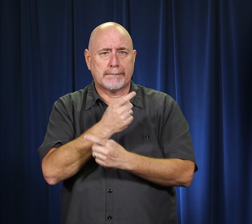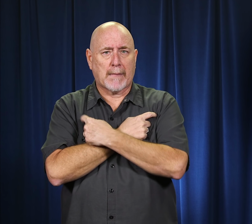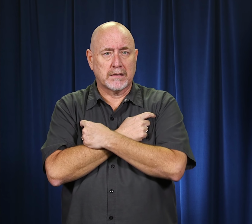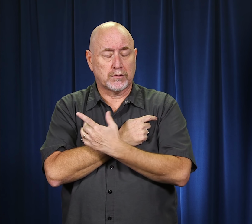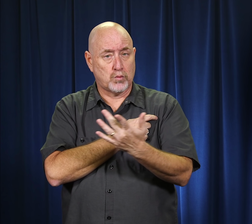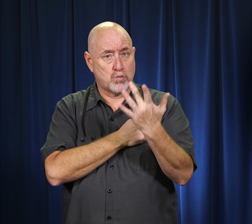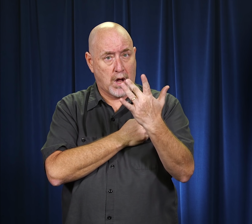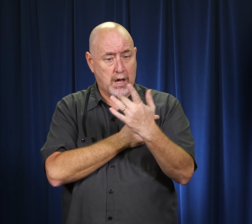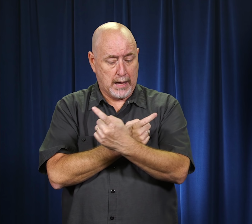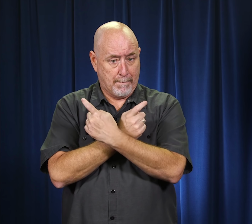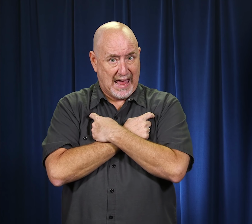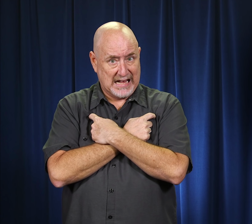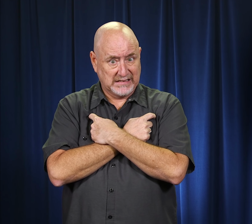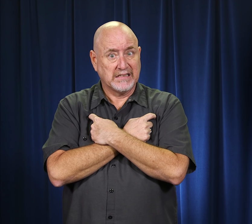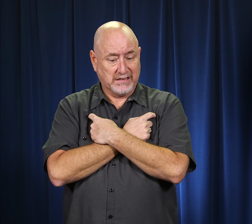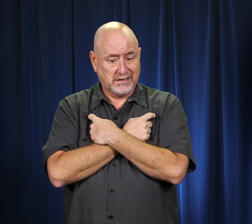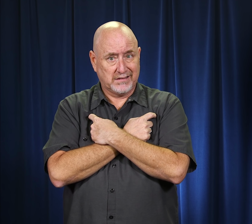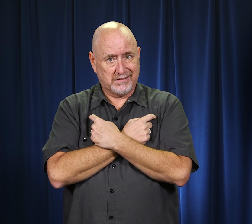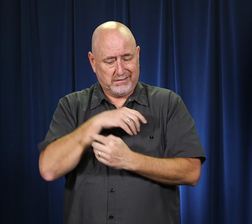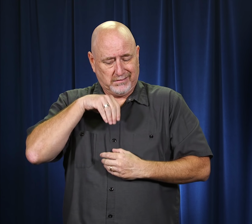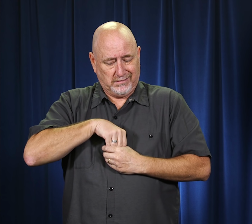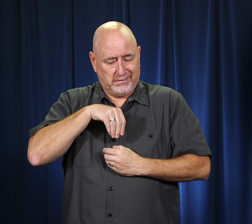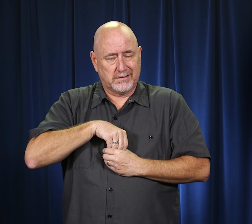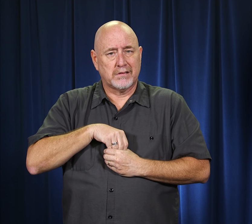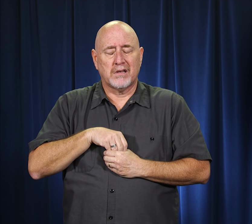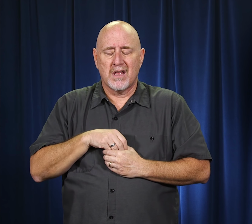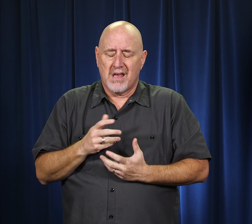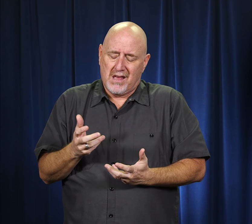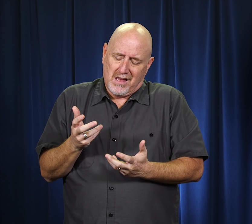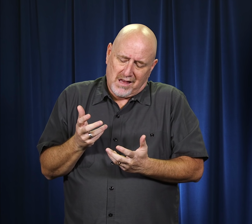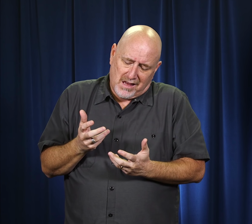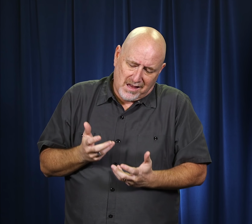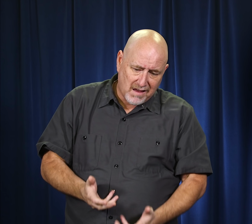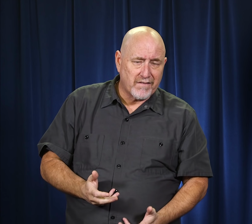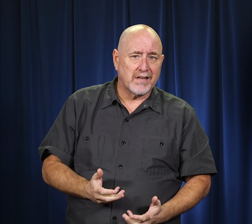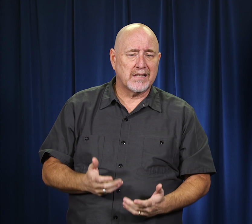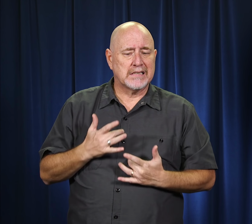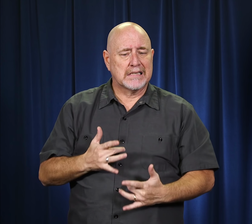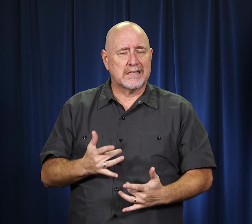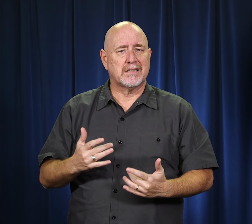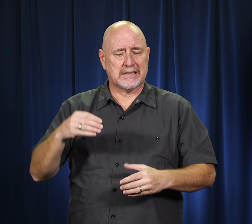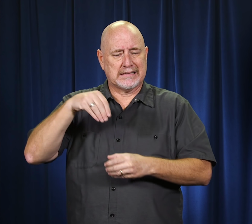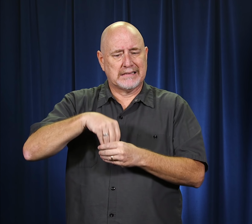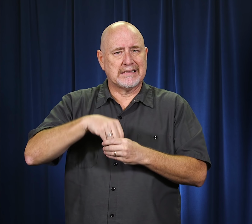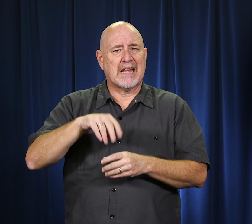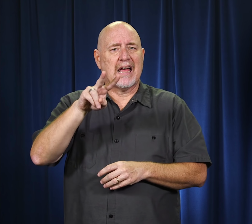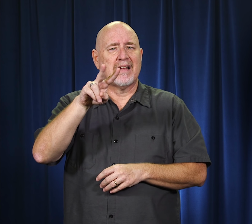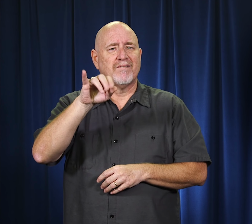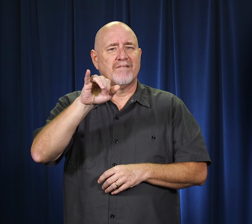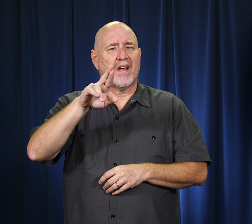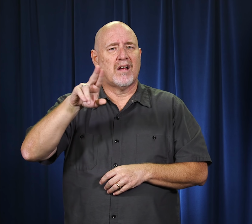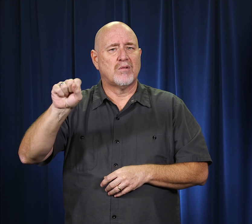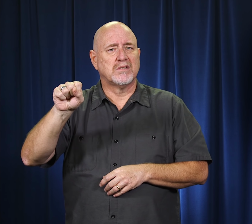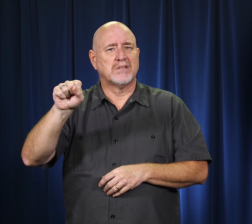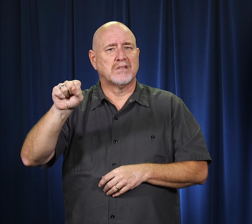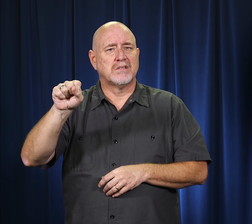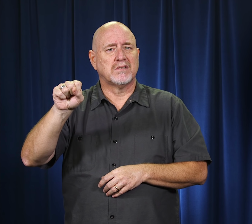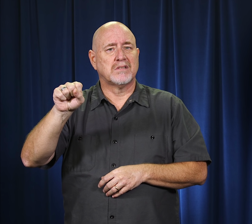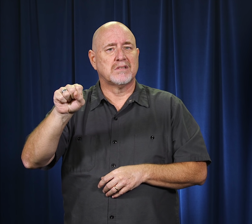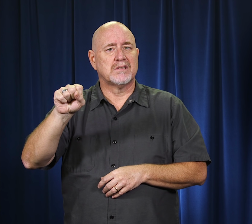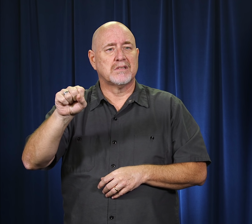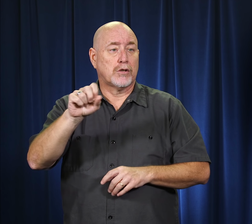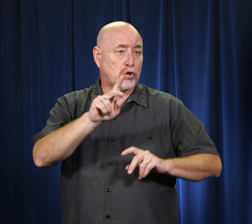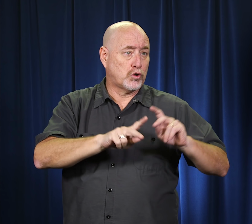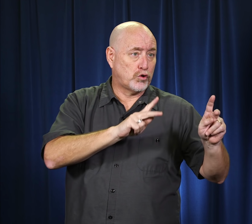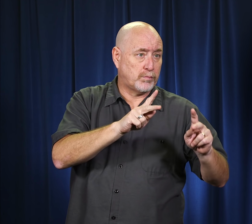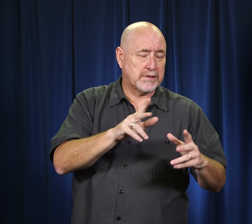so happens that bats have a very high probability of carrying viruses that can be caught